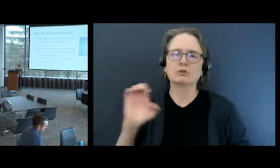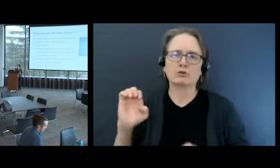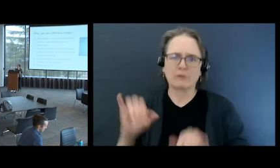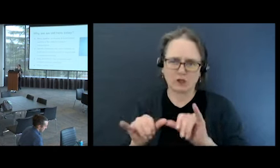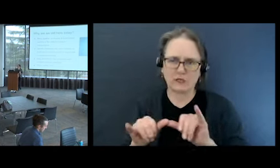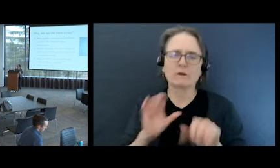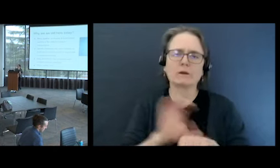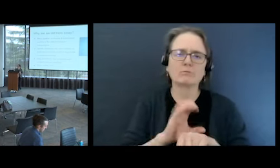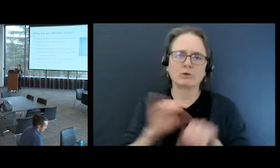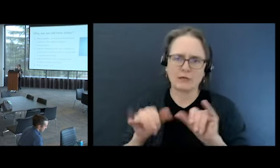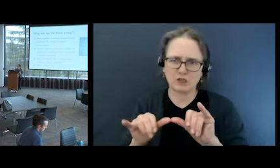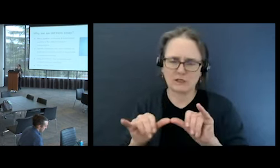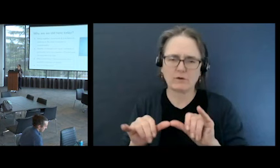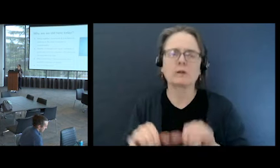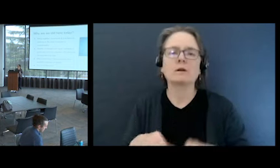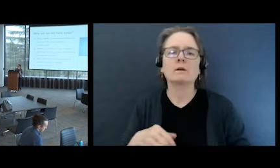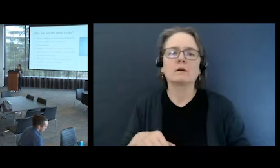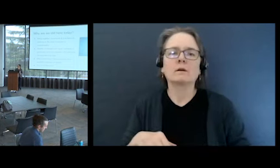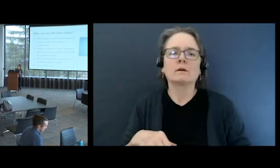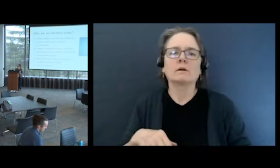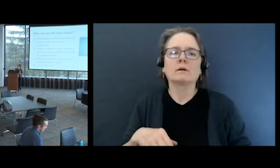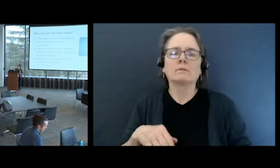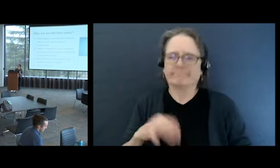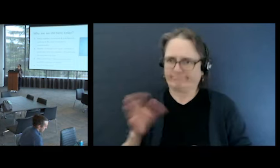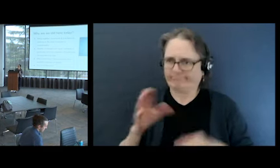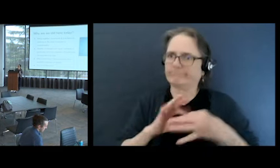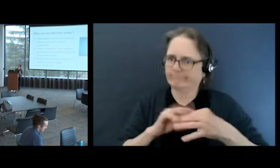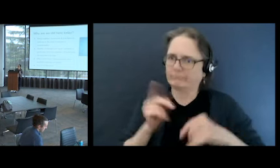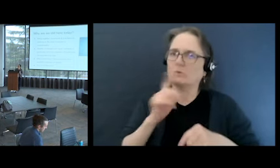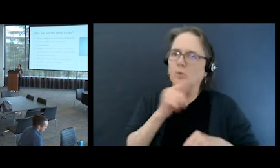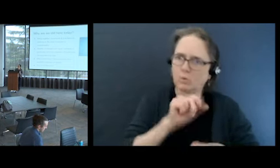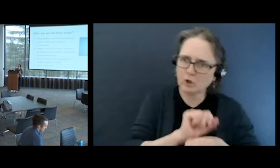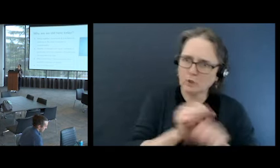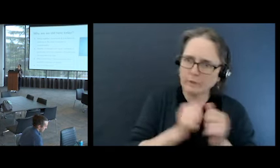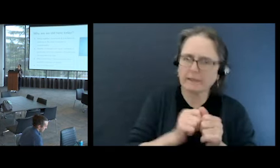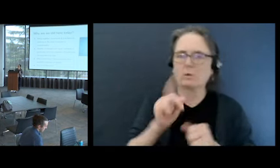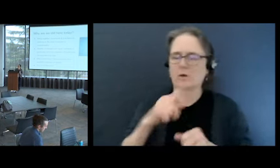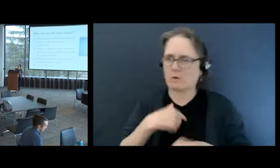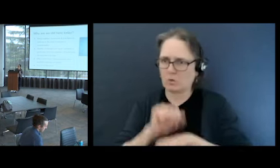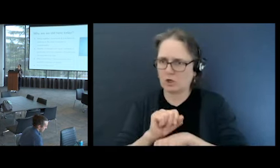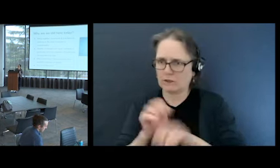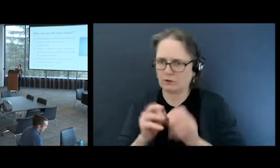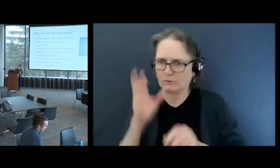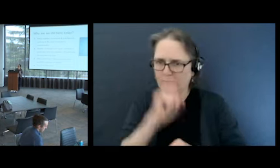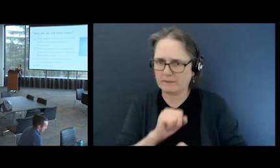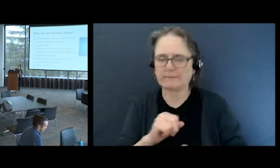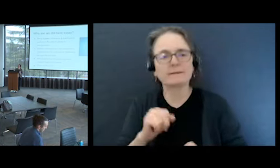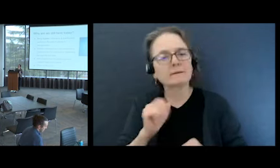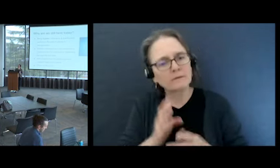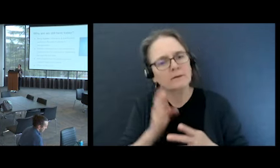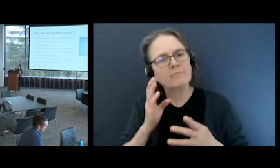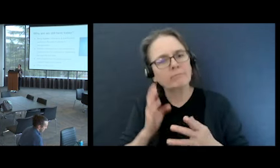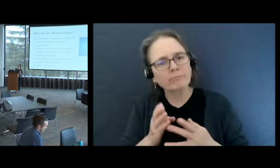Taspi at the Tasker Center, and my research is on using scalable machine learning approaches to collecting